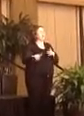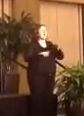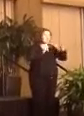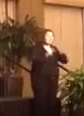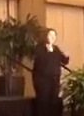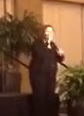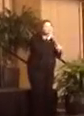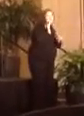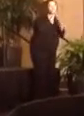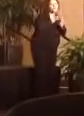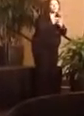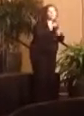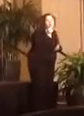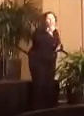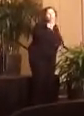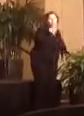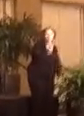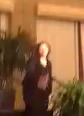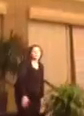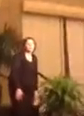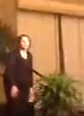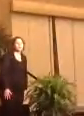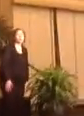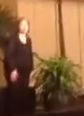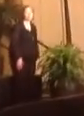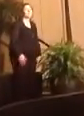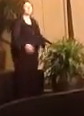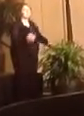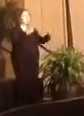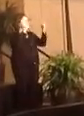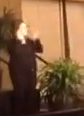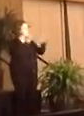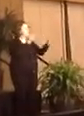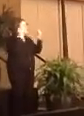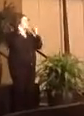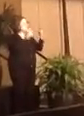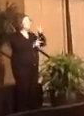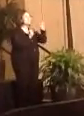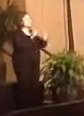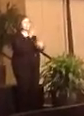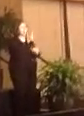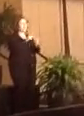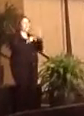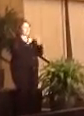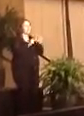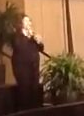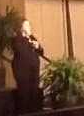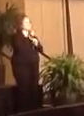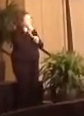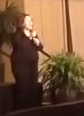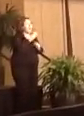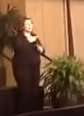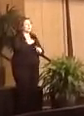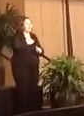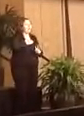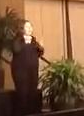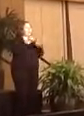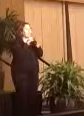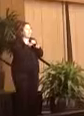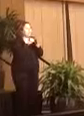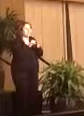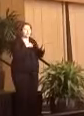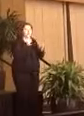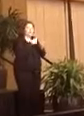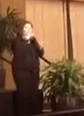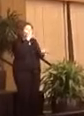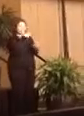for on YouTube. And it got millions and millions of views, and people started subscribing, and so then I just kind of fell into it. And